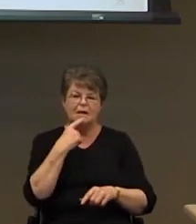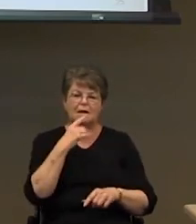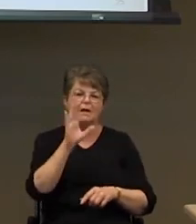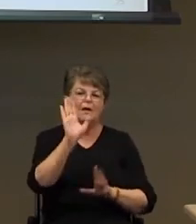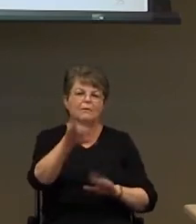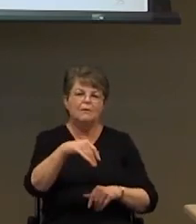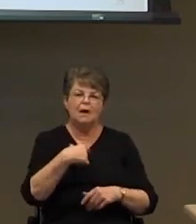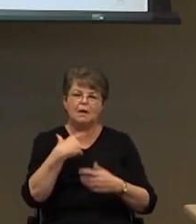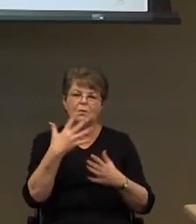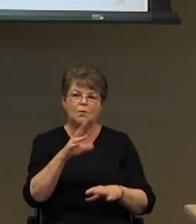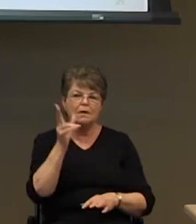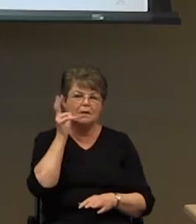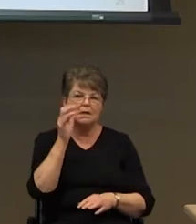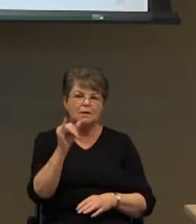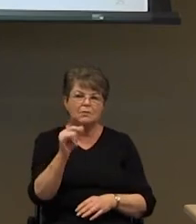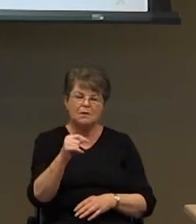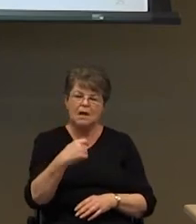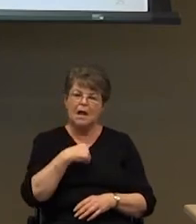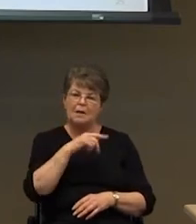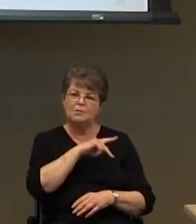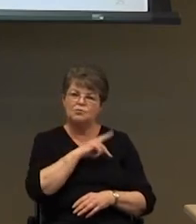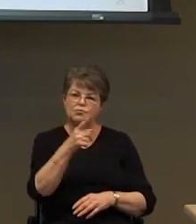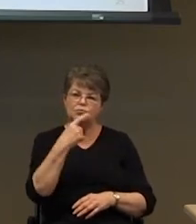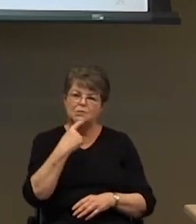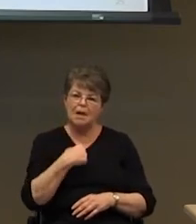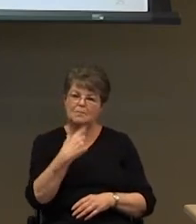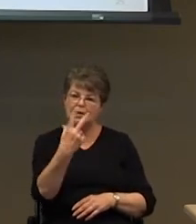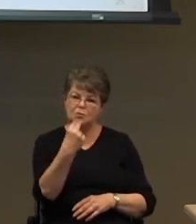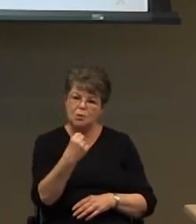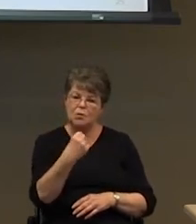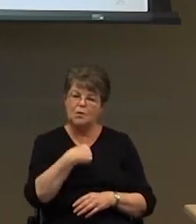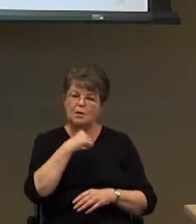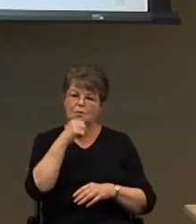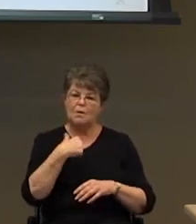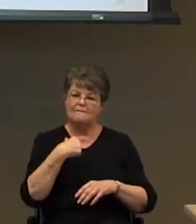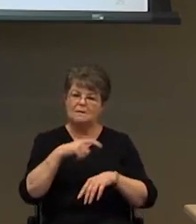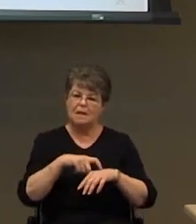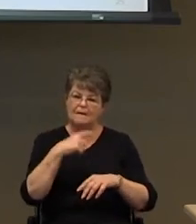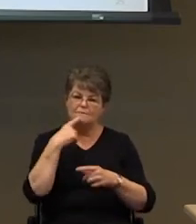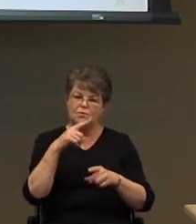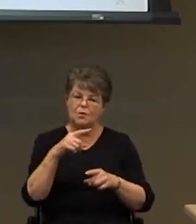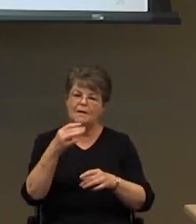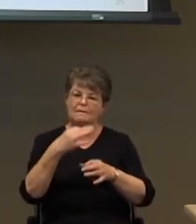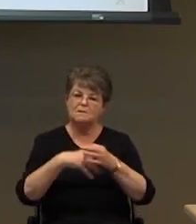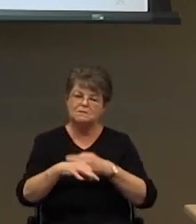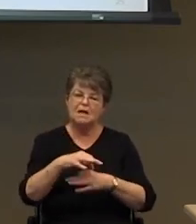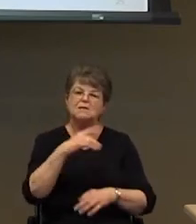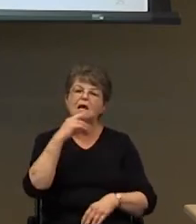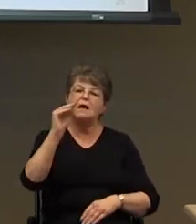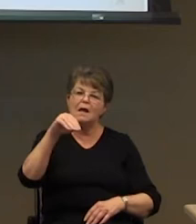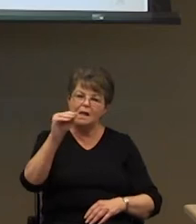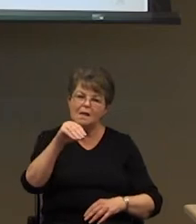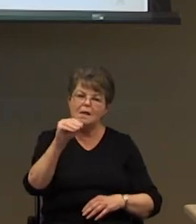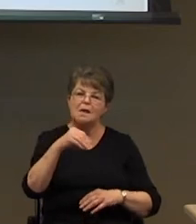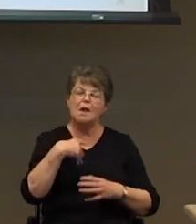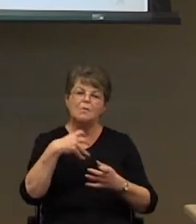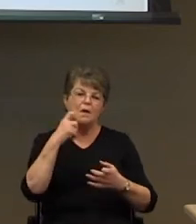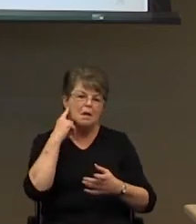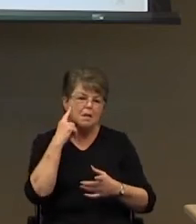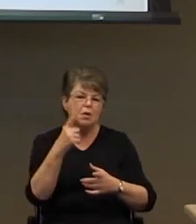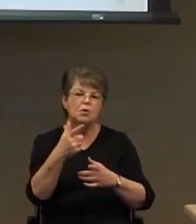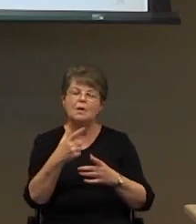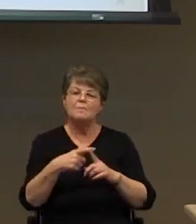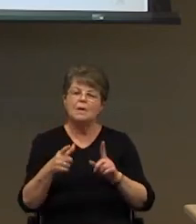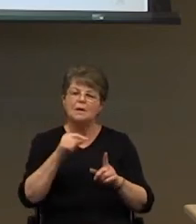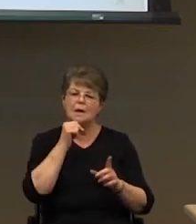again, I'm from New Jersey, I personally would rather you tell me, no, I don't have time for you, than give me lip service that, yeah, I want to hear what you have to say, with no